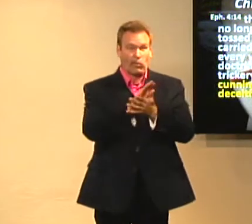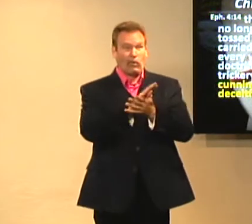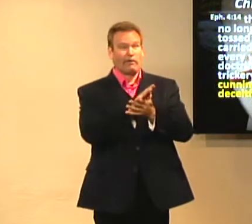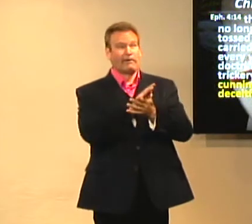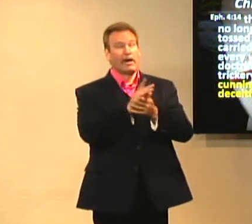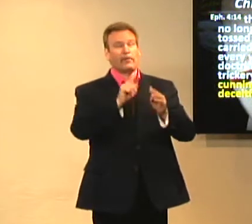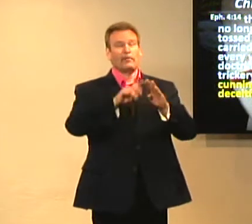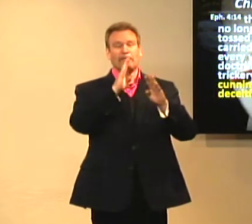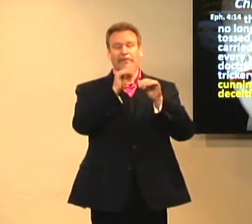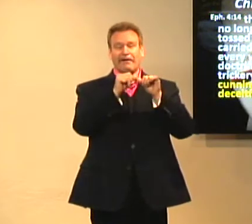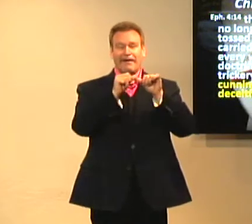on.